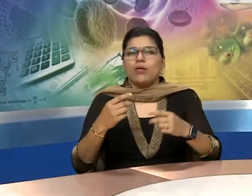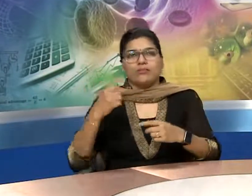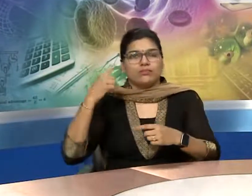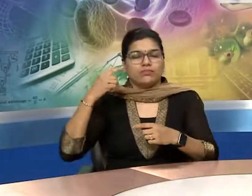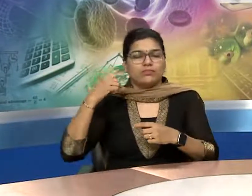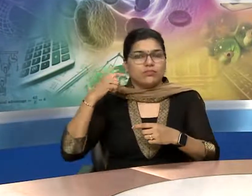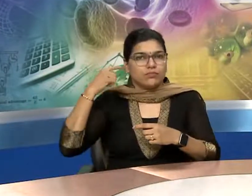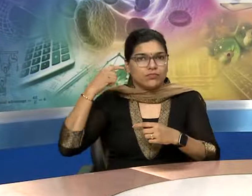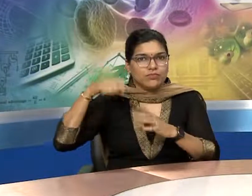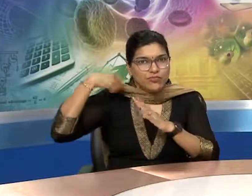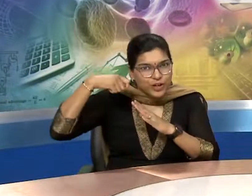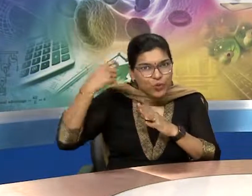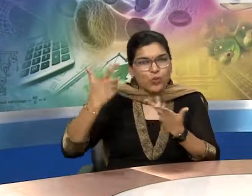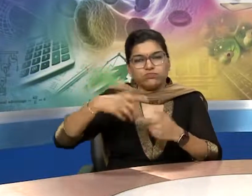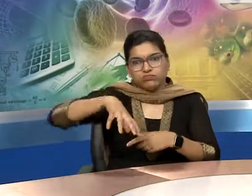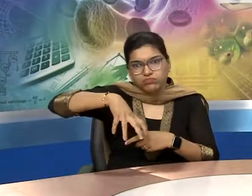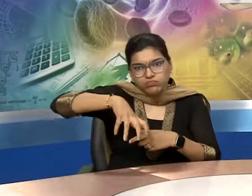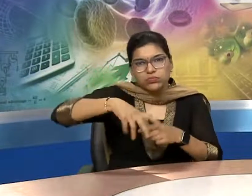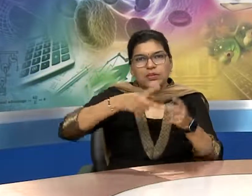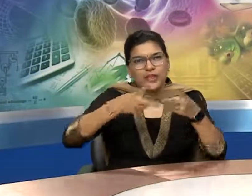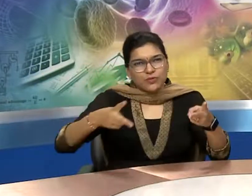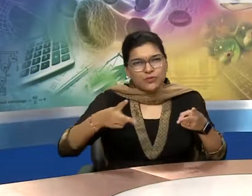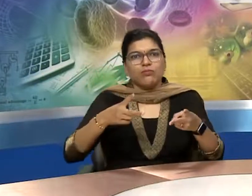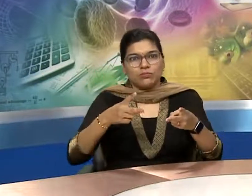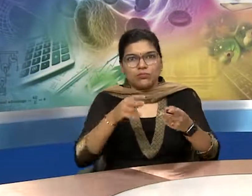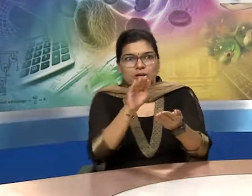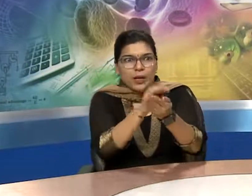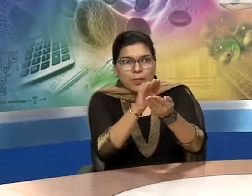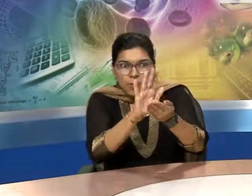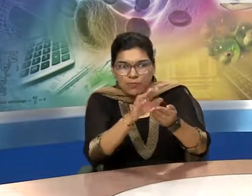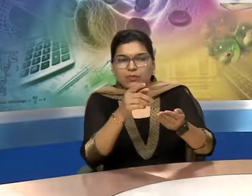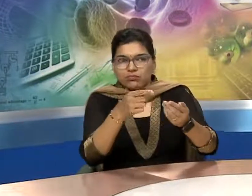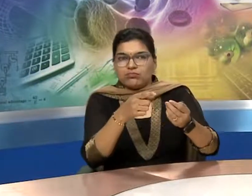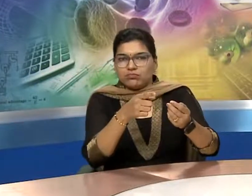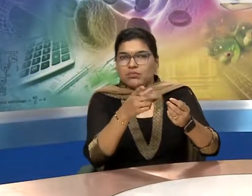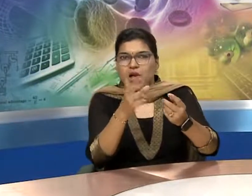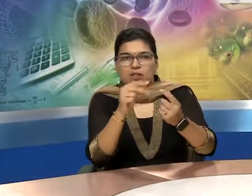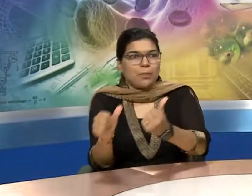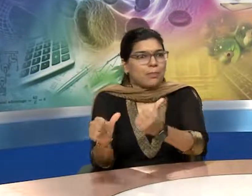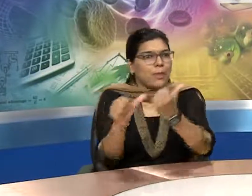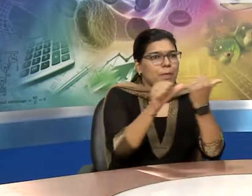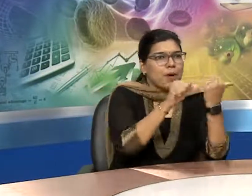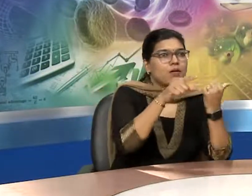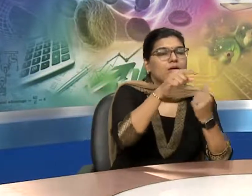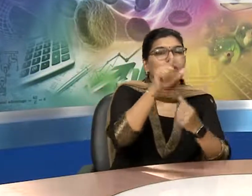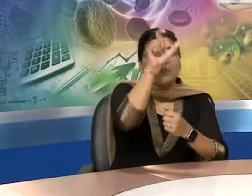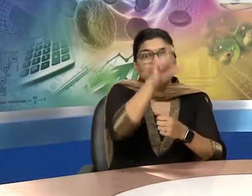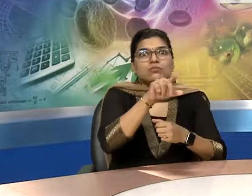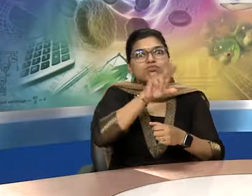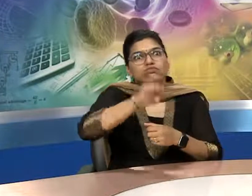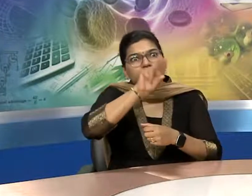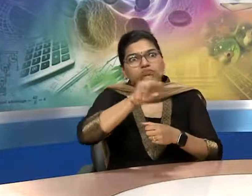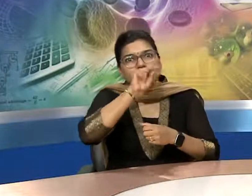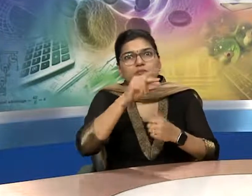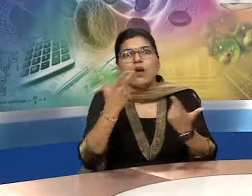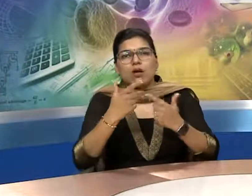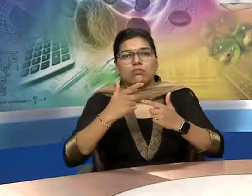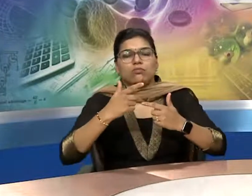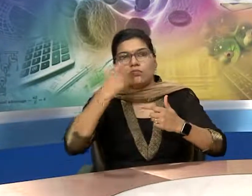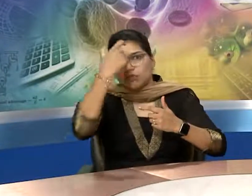They are known as records. We can keep records in text or file form. Sometimes we also keep records of the